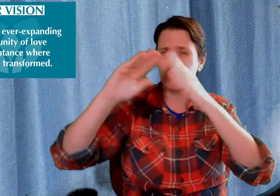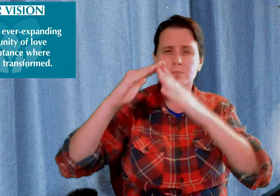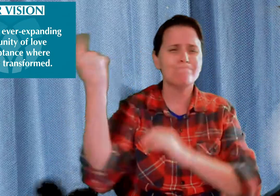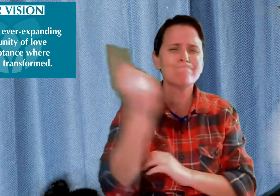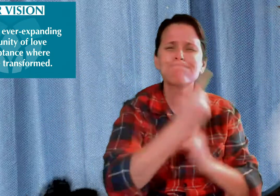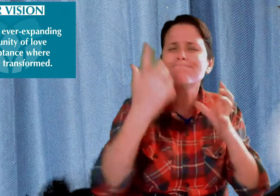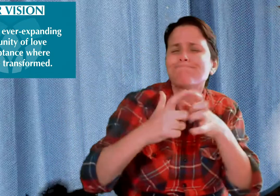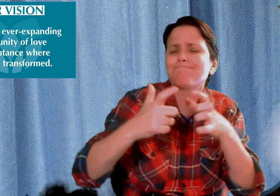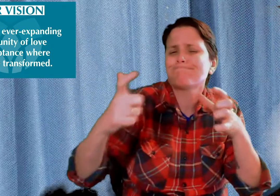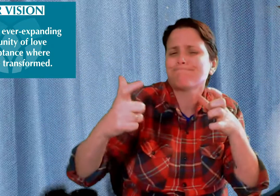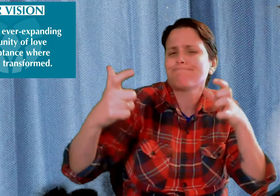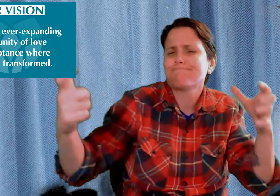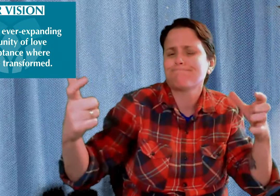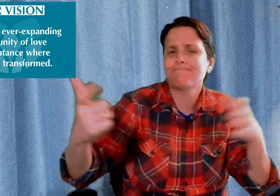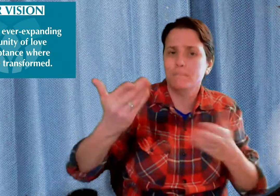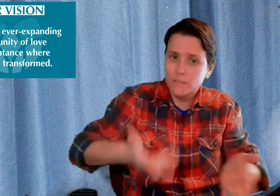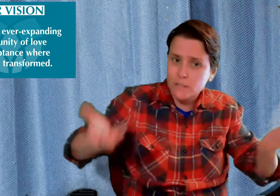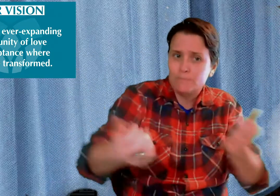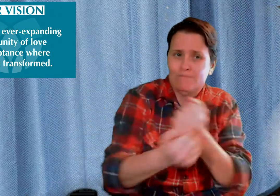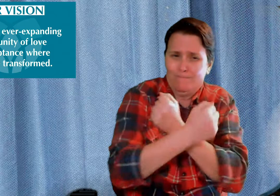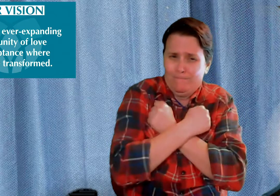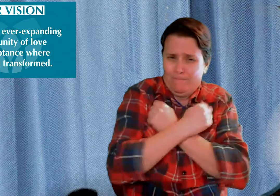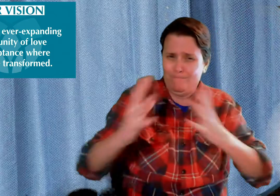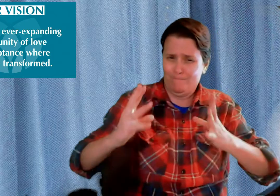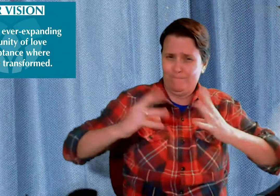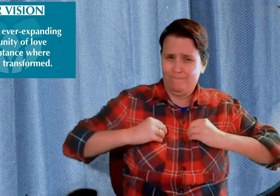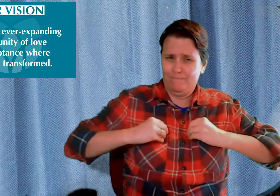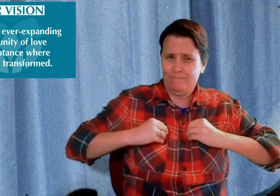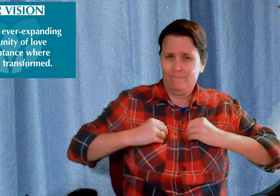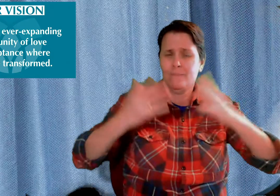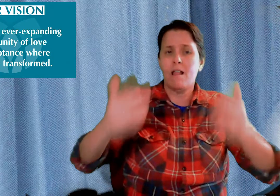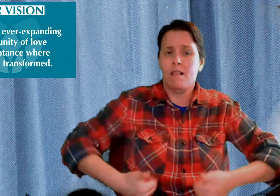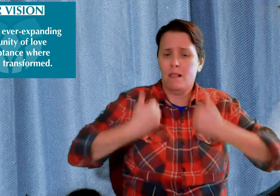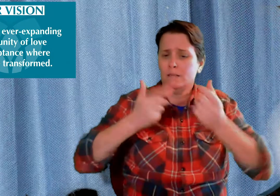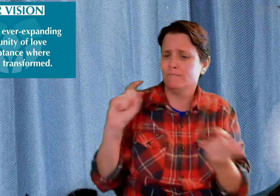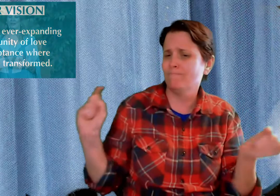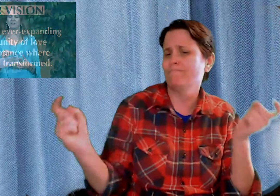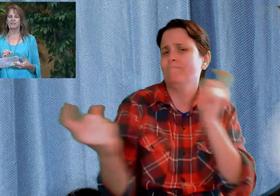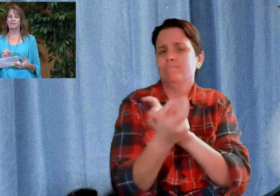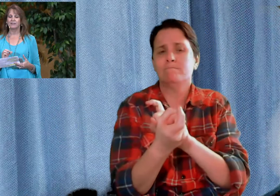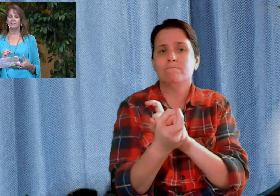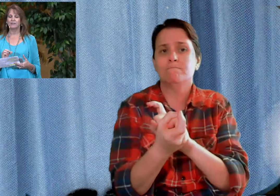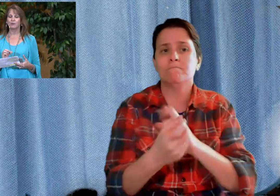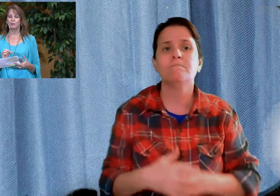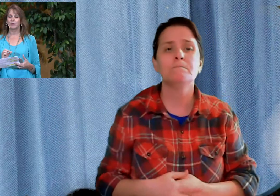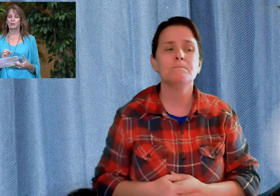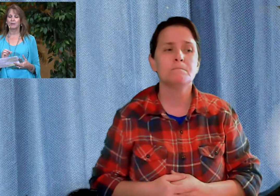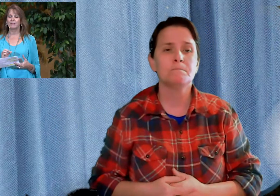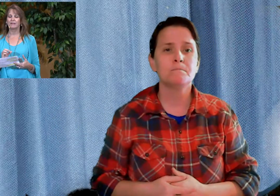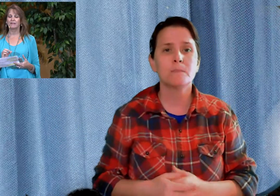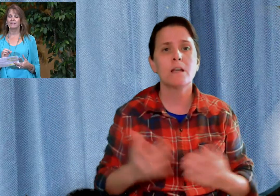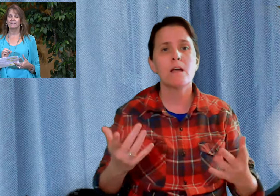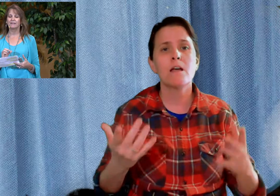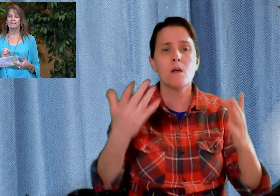of love and acceptance where lives are transformed. And we take that into an opening